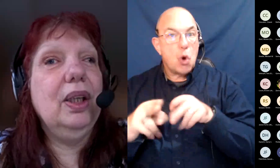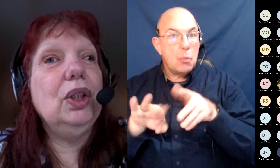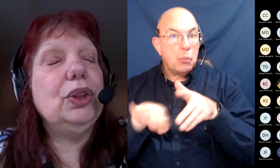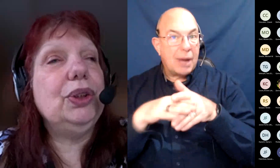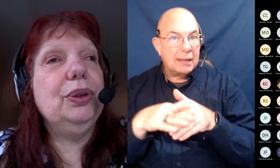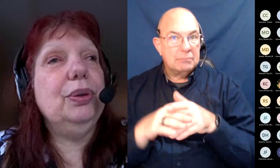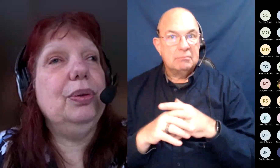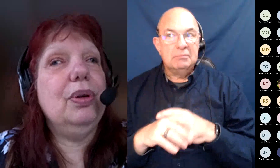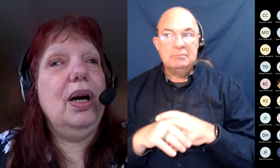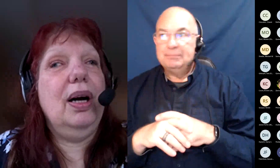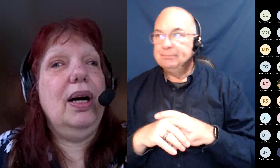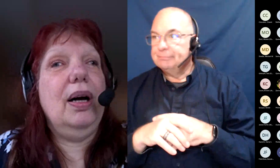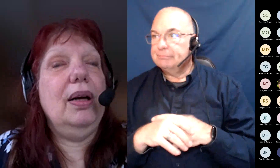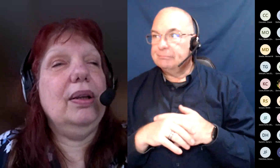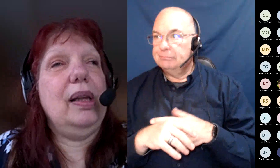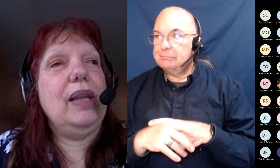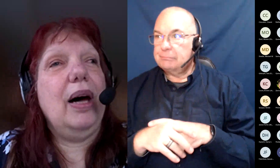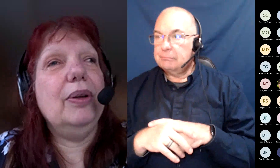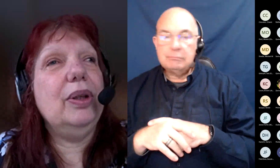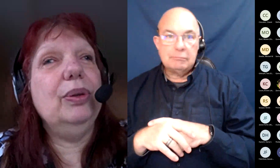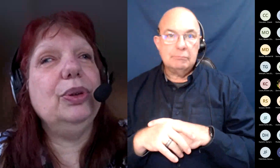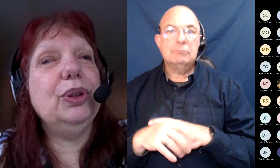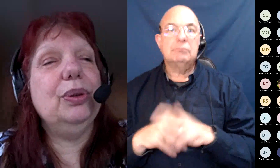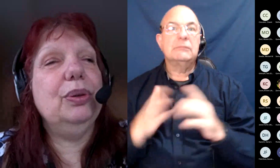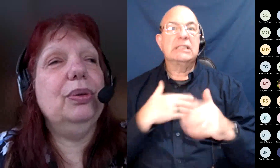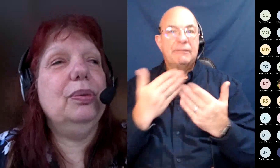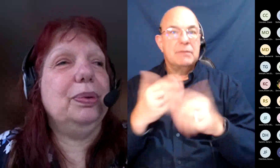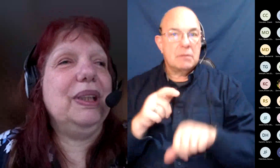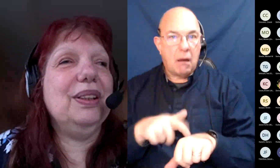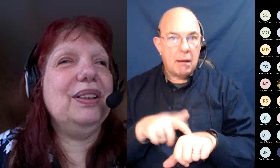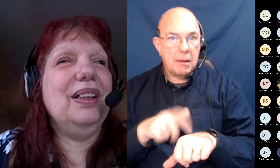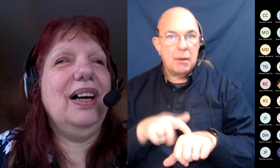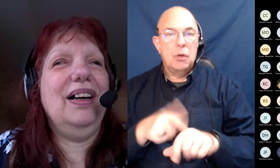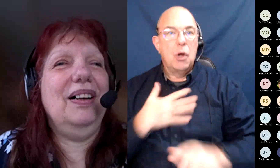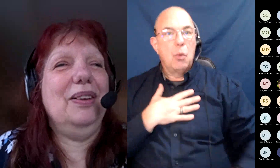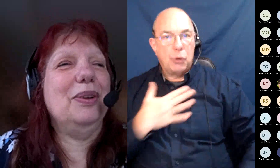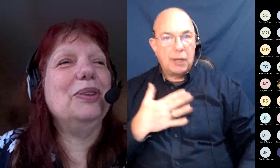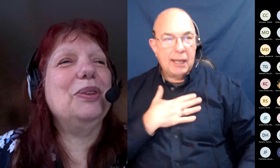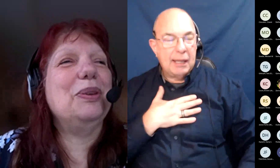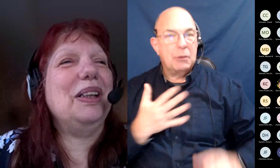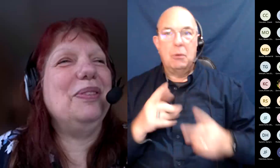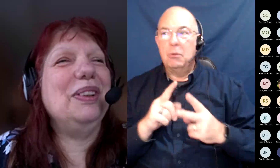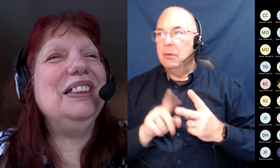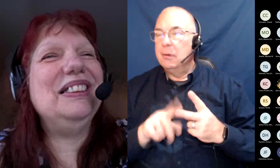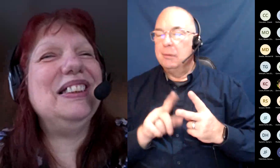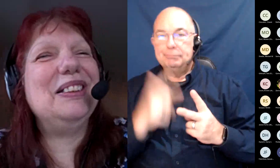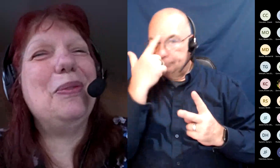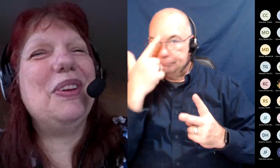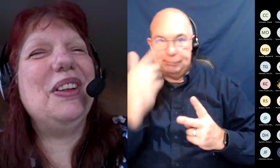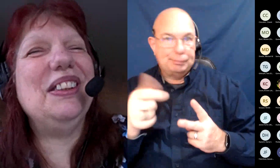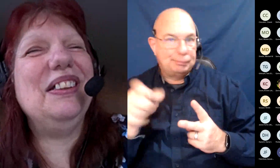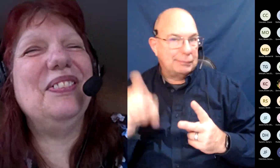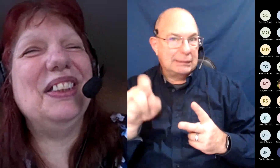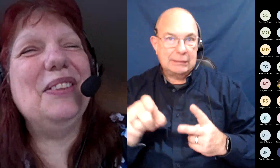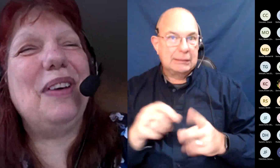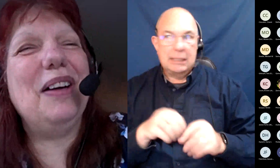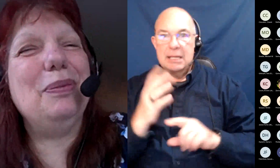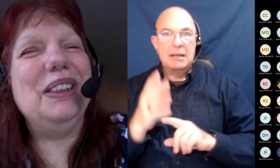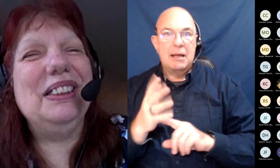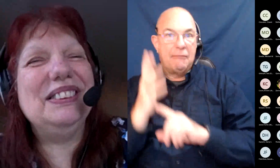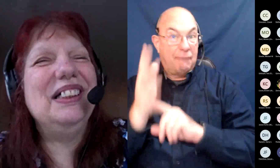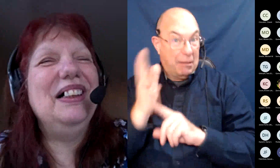break to allow you to breathe or do whatever you need to do